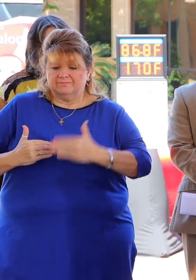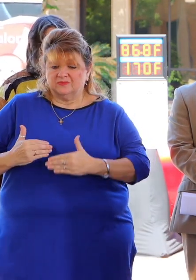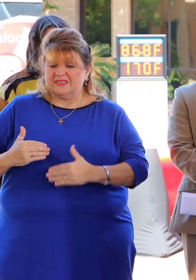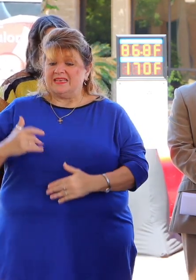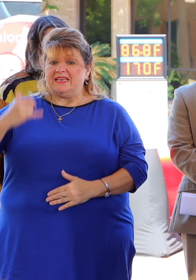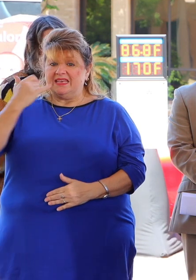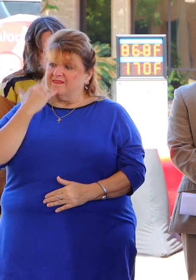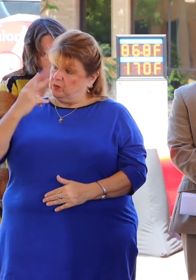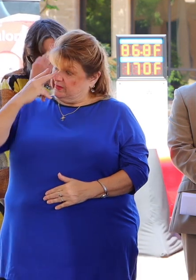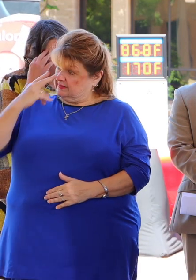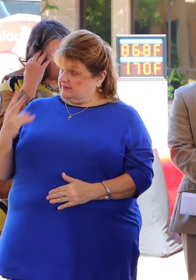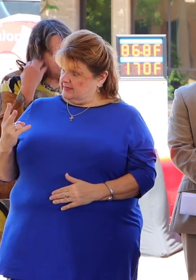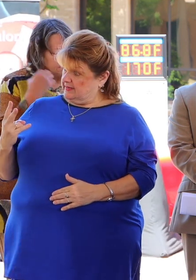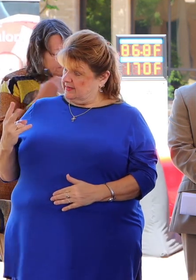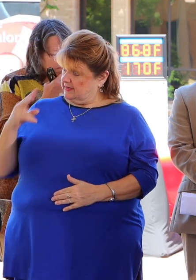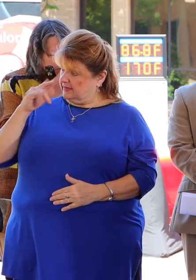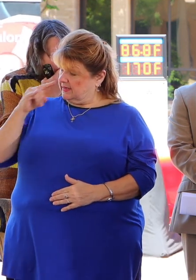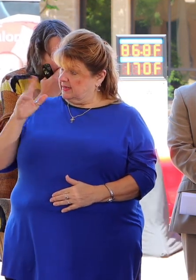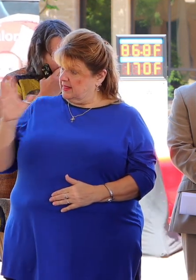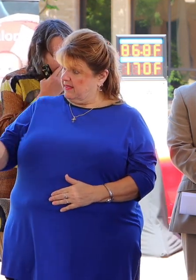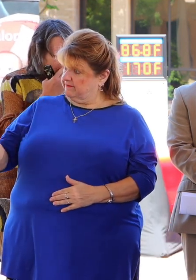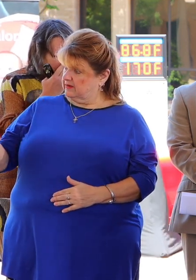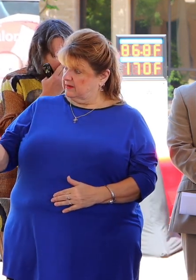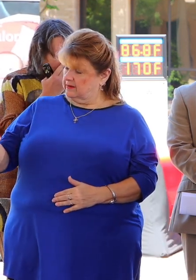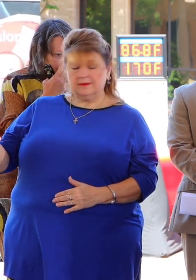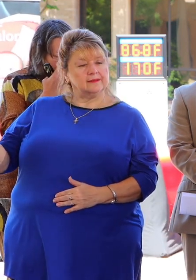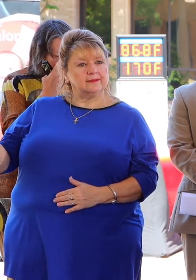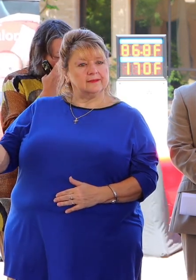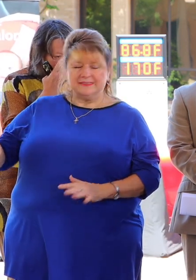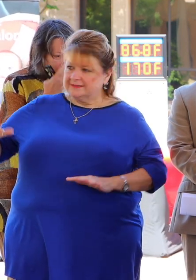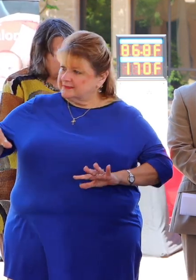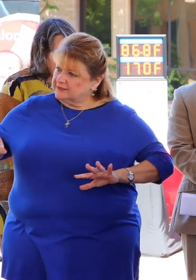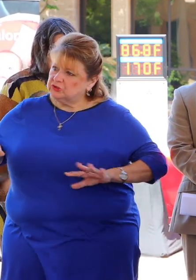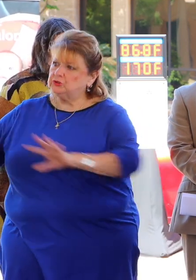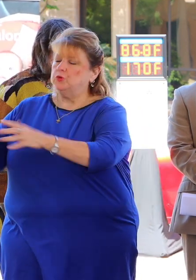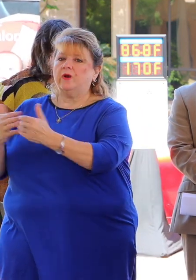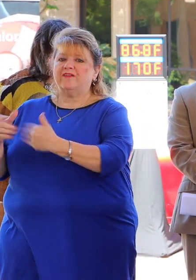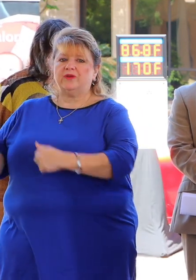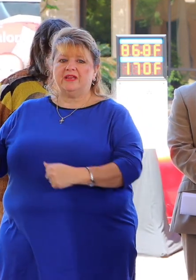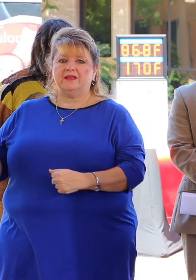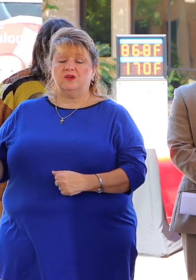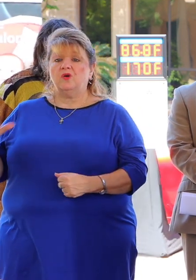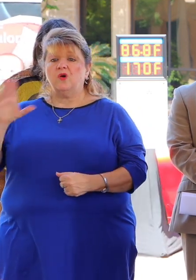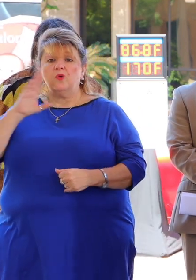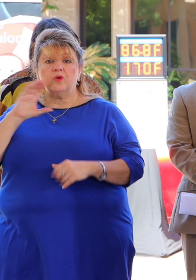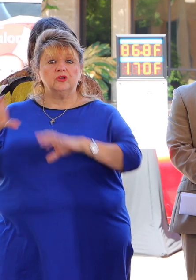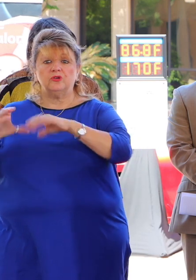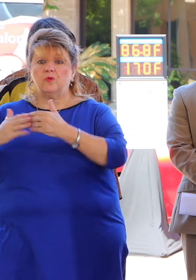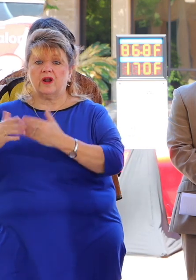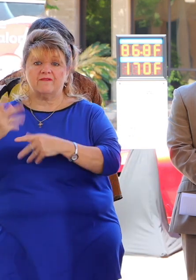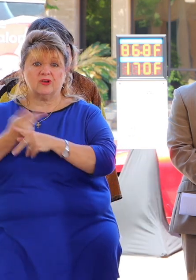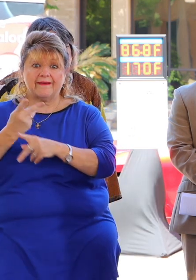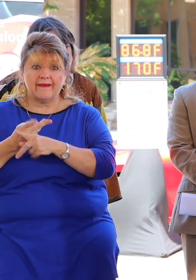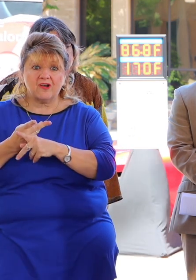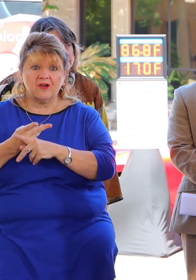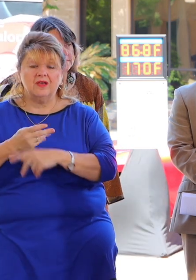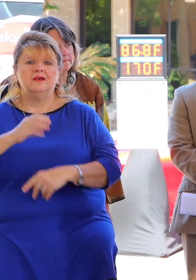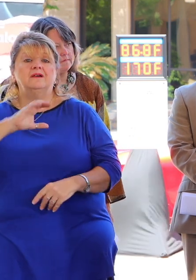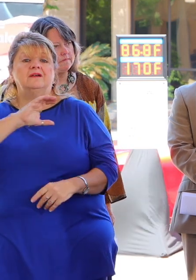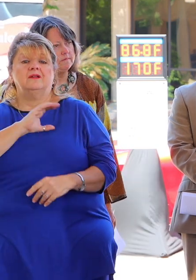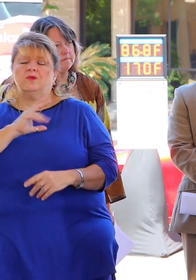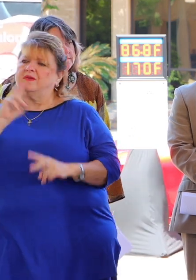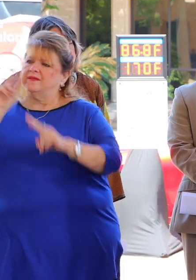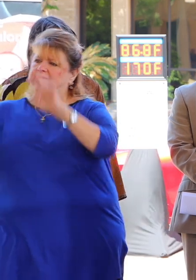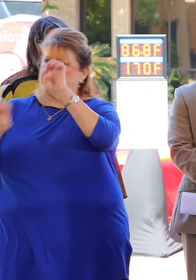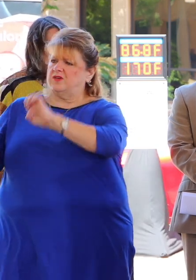a child locked in a hot vehicle, first responders will administer necessary care and law enforcement will